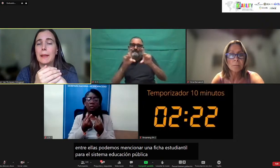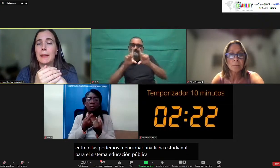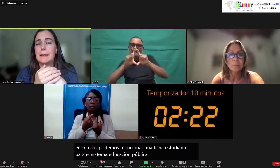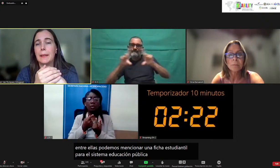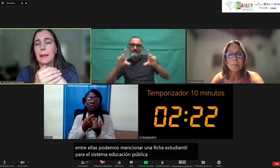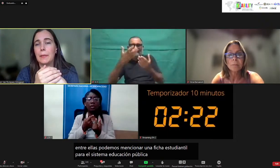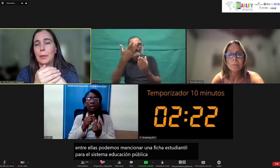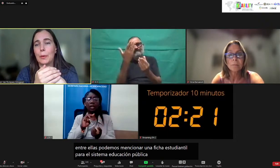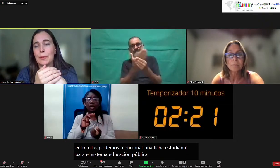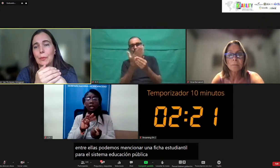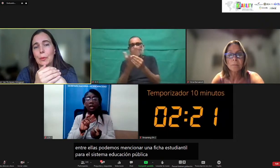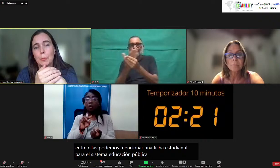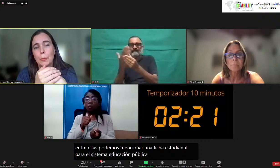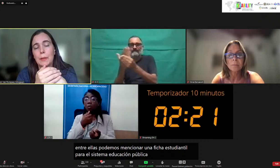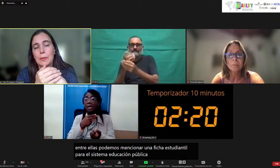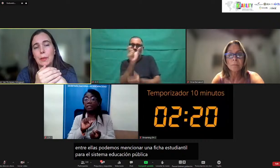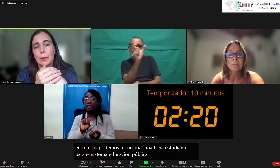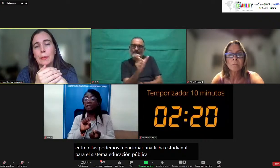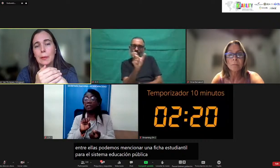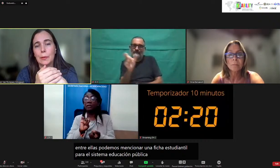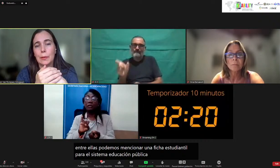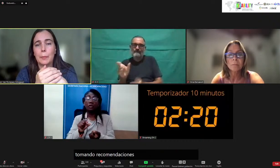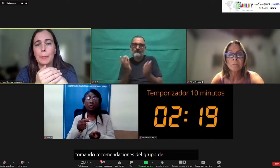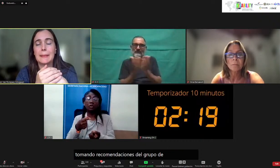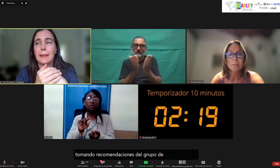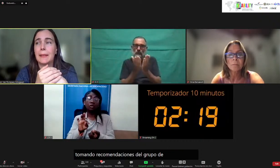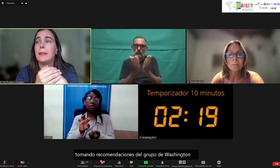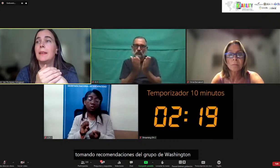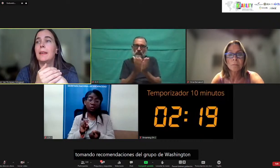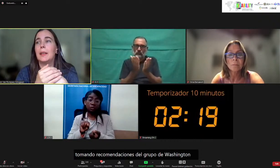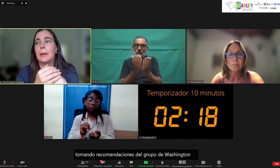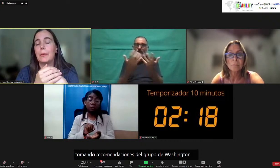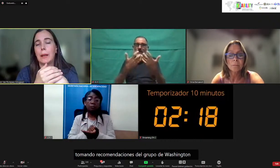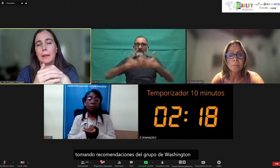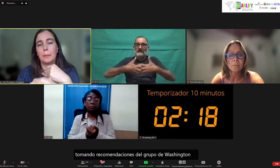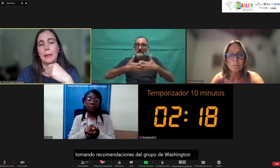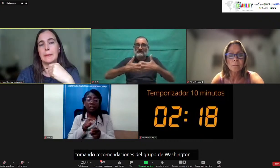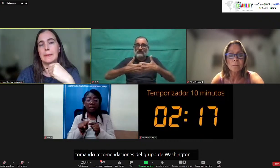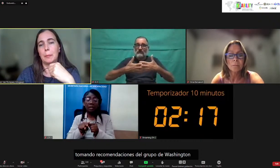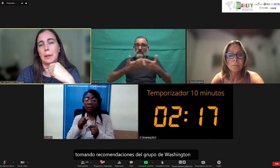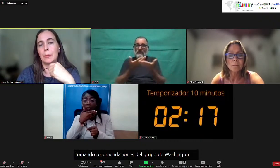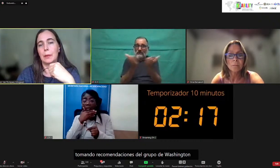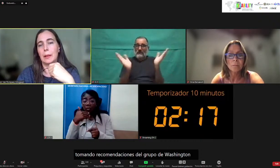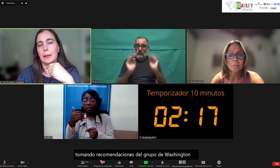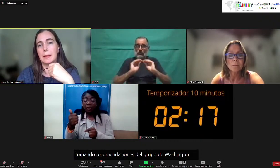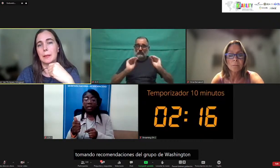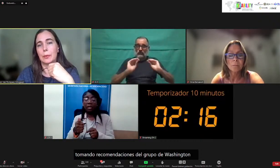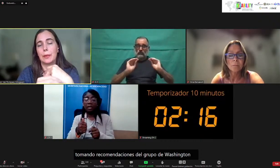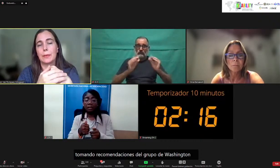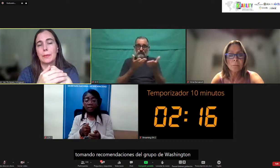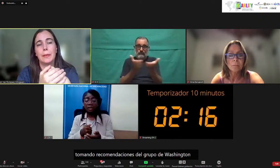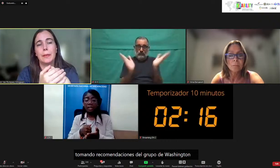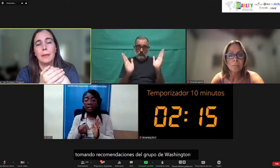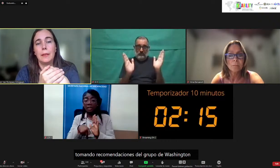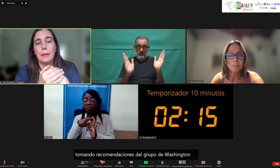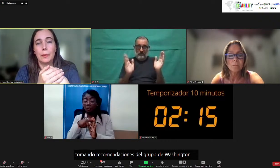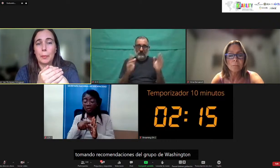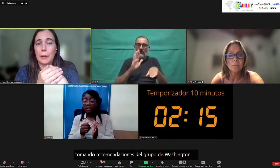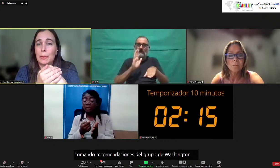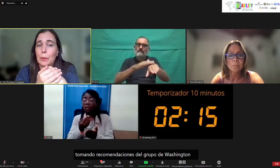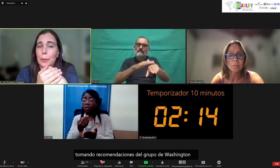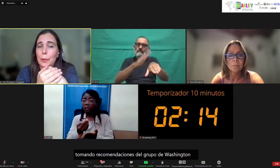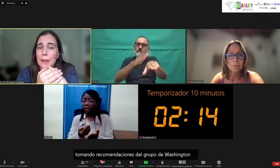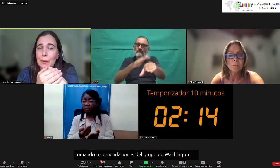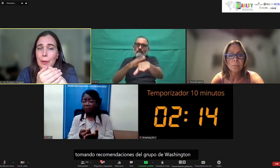we're going to take a recommendation from the washington group that will allow us to desegregate the student populations with disabilities